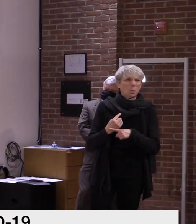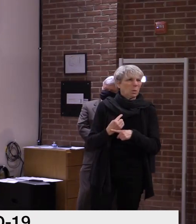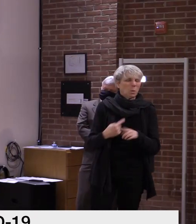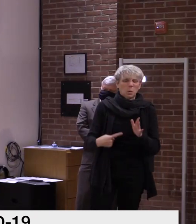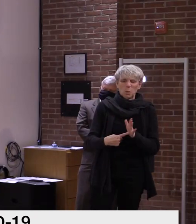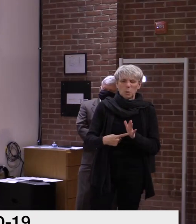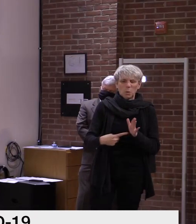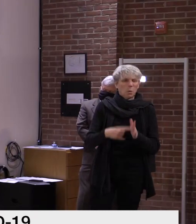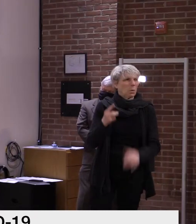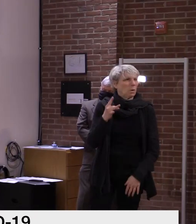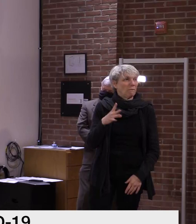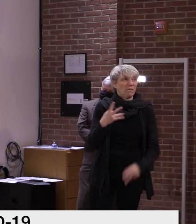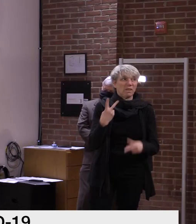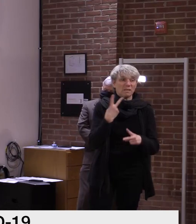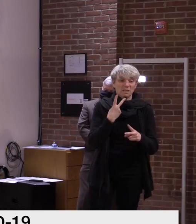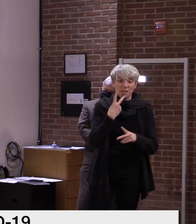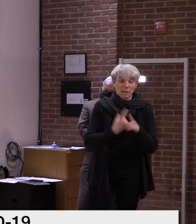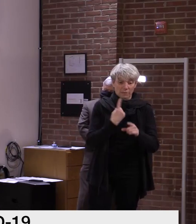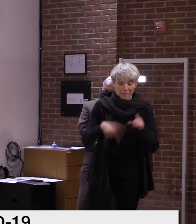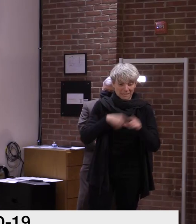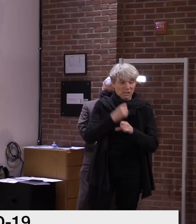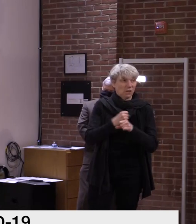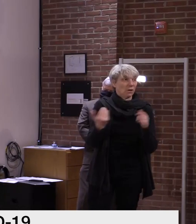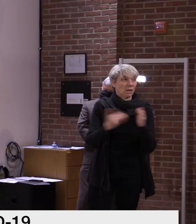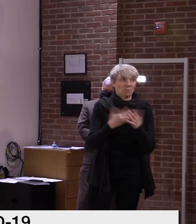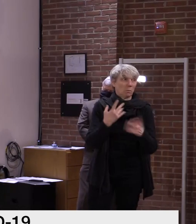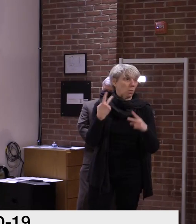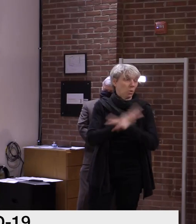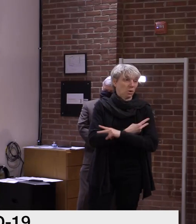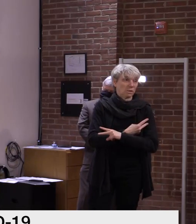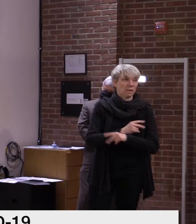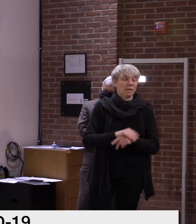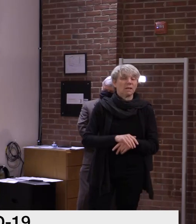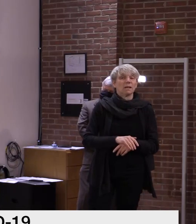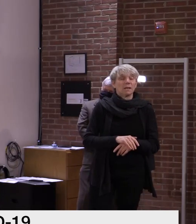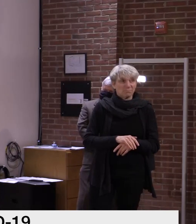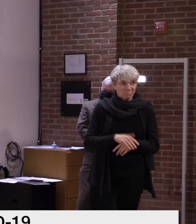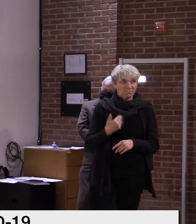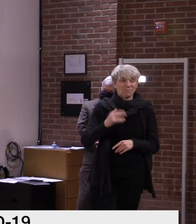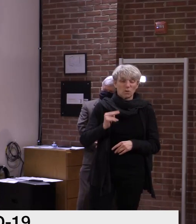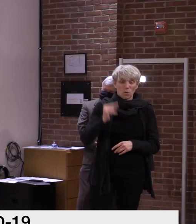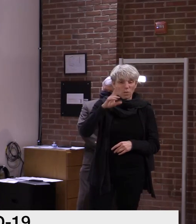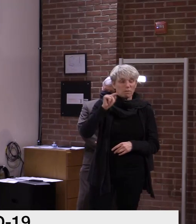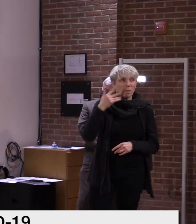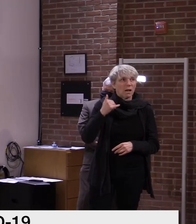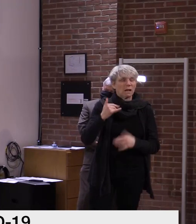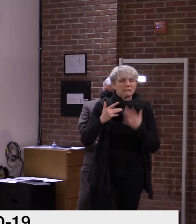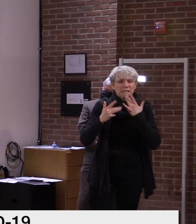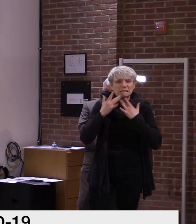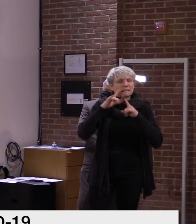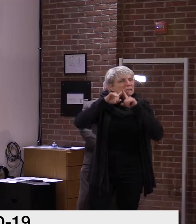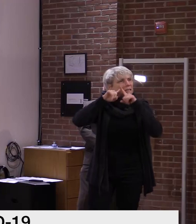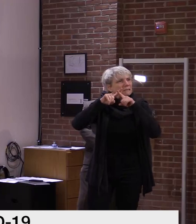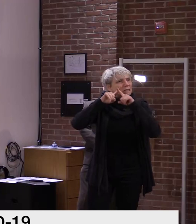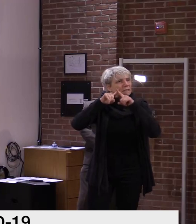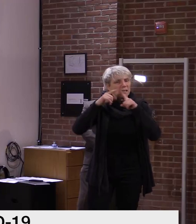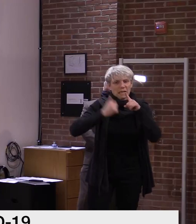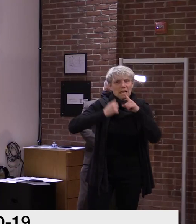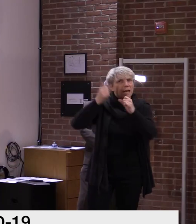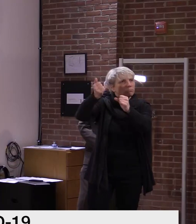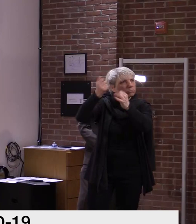I mean, there's a lot that people are counting on in northern Vermont to get that border back